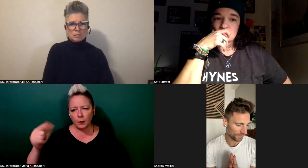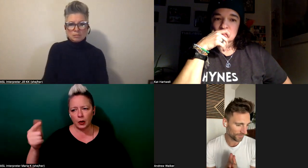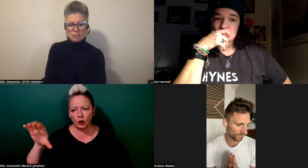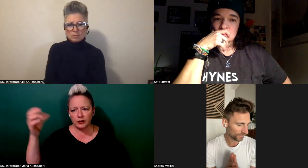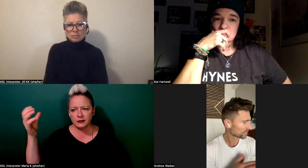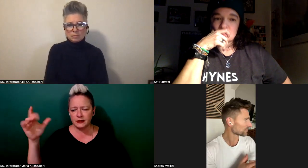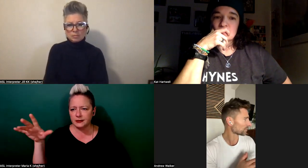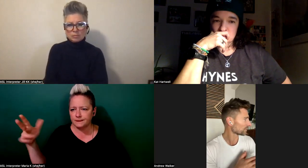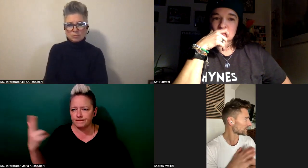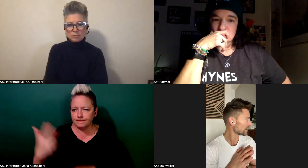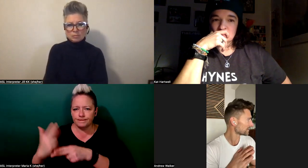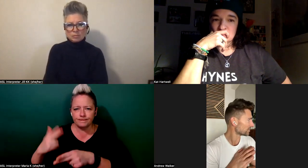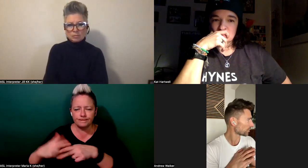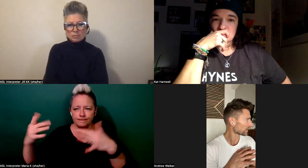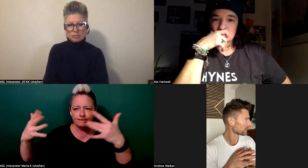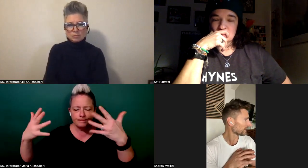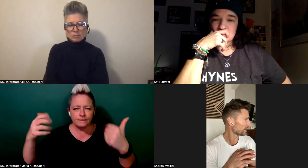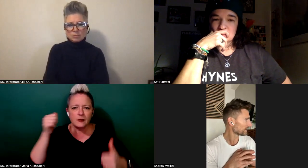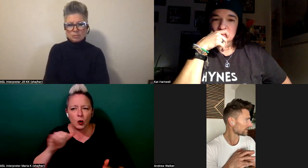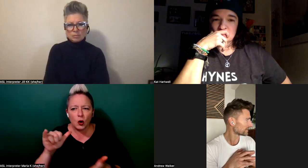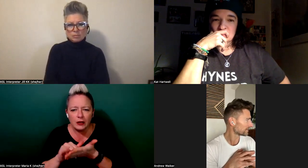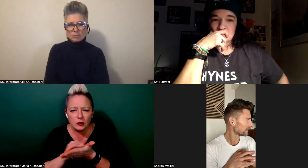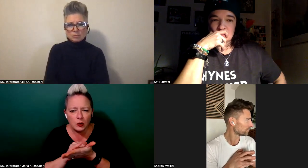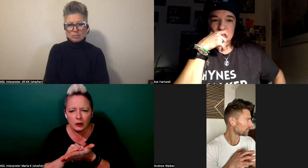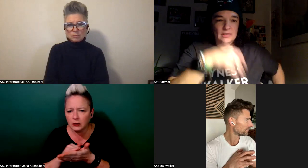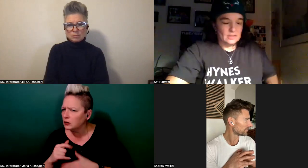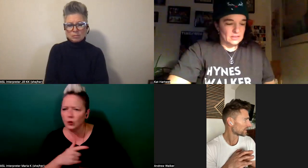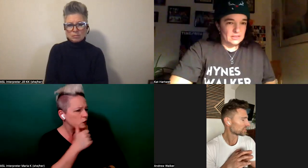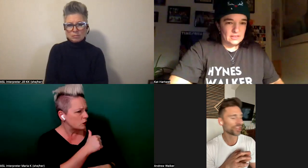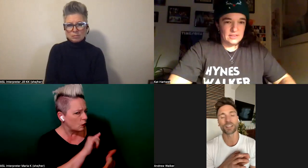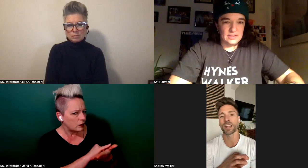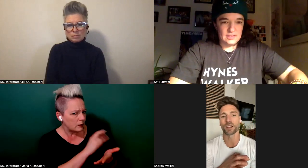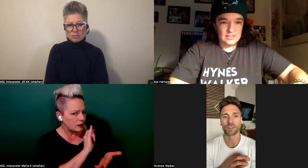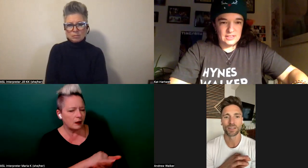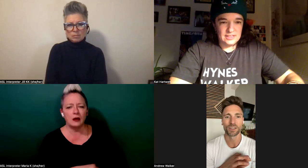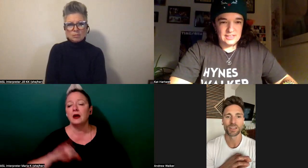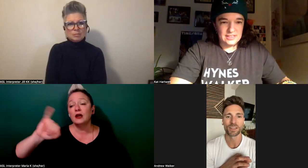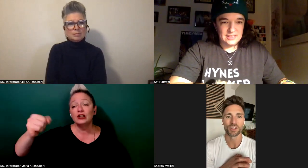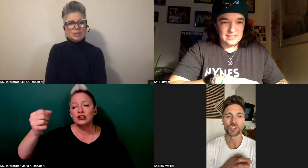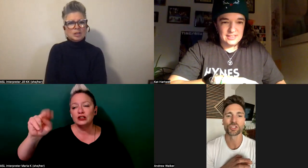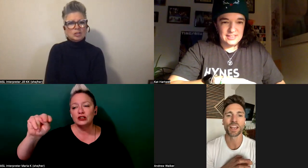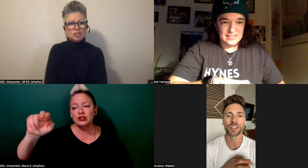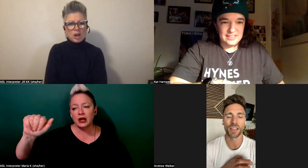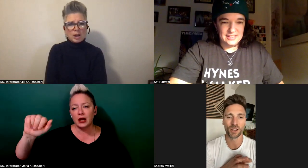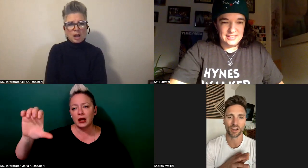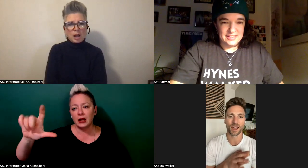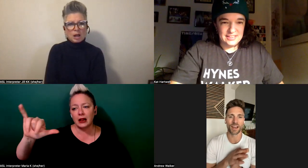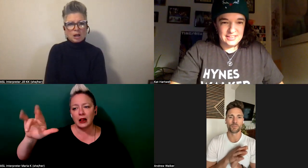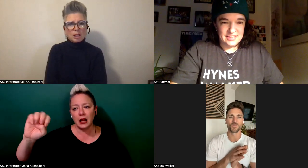name? Girl in New York that did the Jenna Claire.